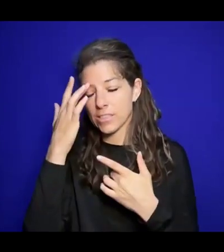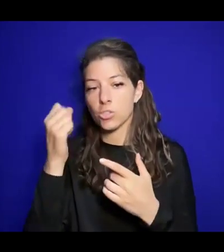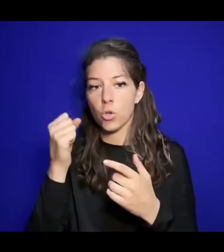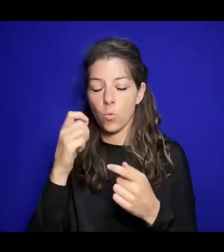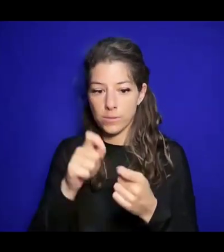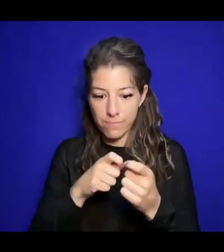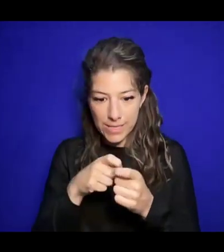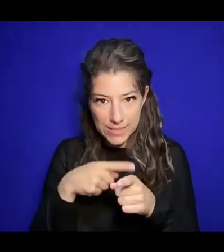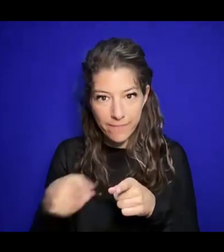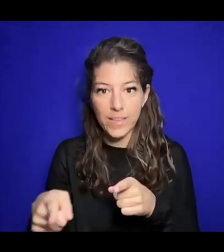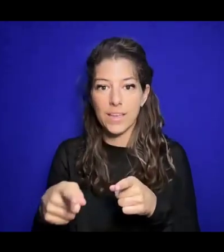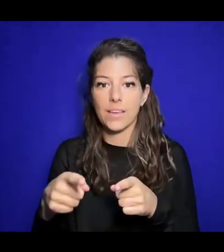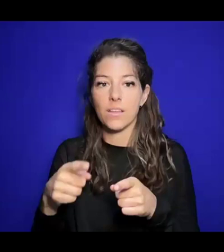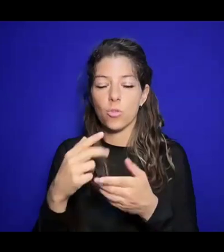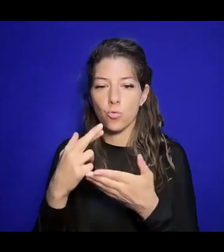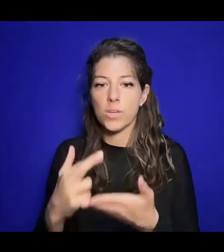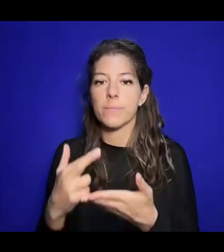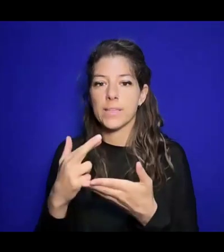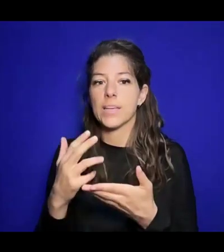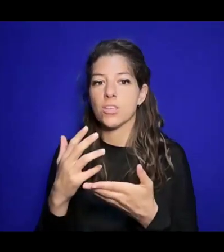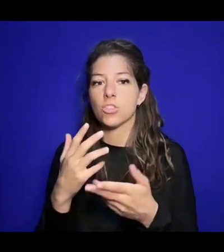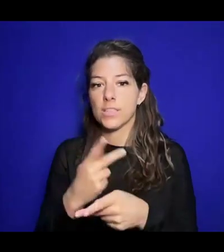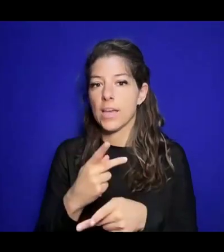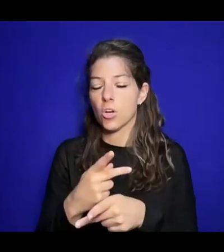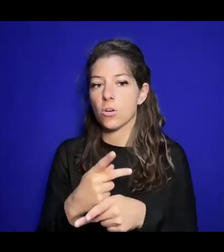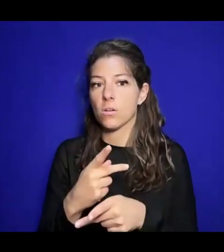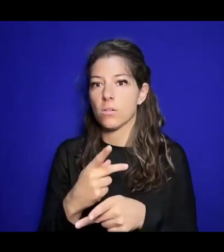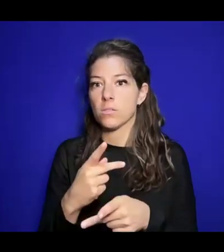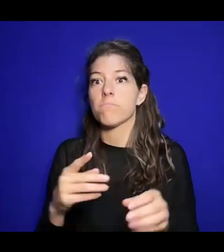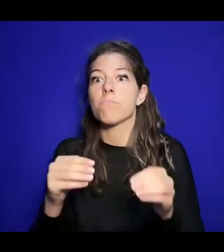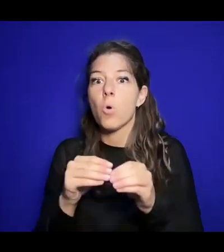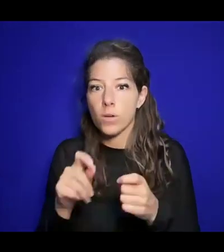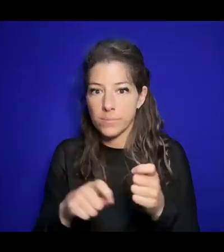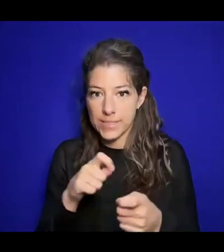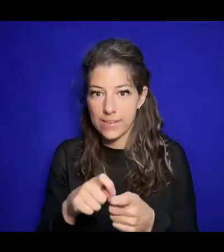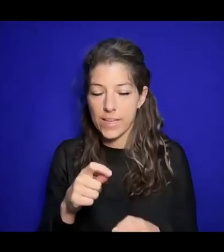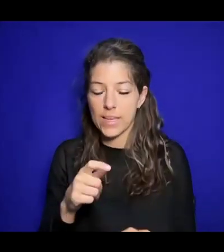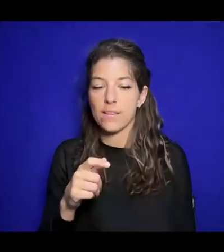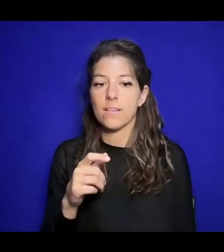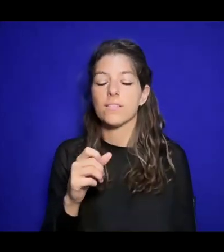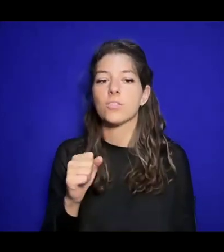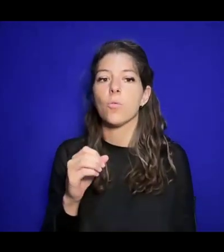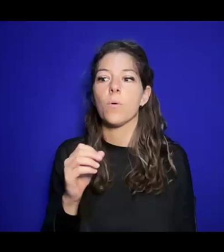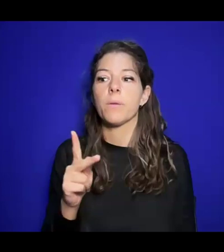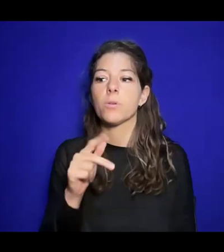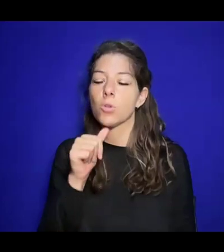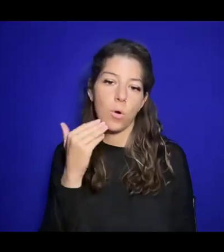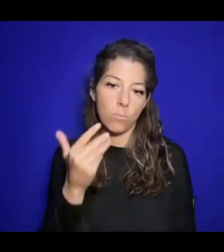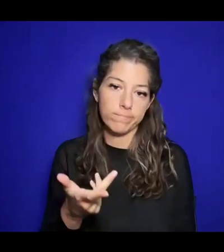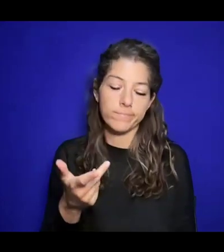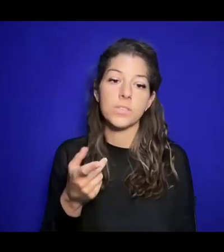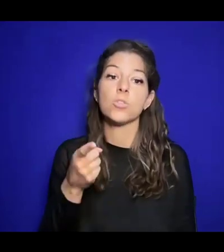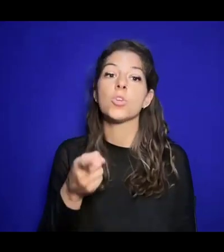very specific. The rehabilitation care is even more specific. And so people don't know. So